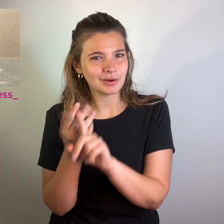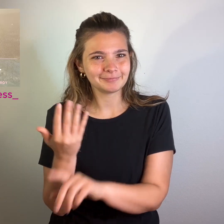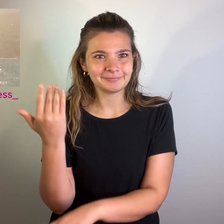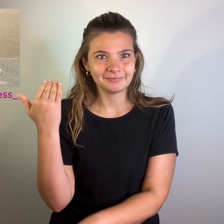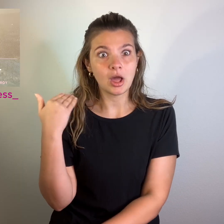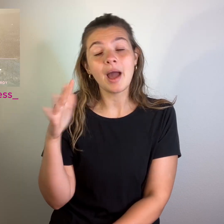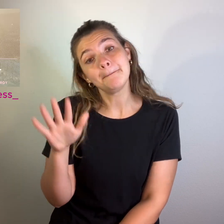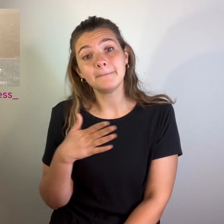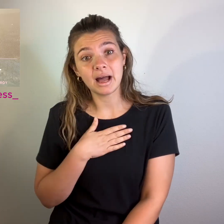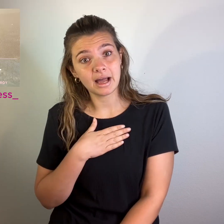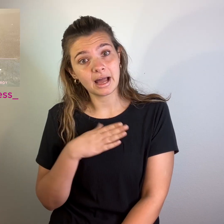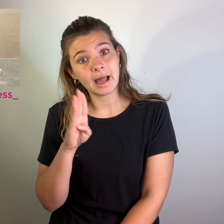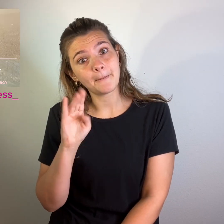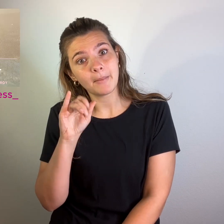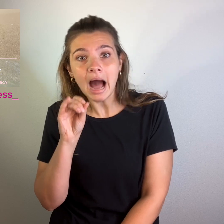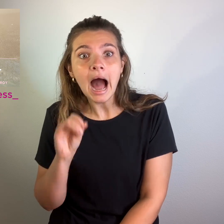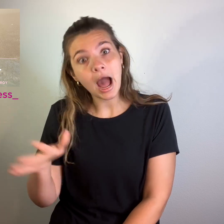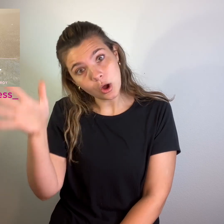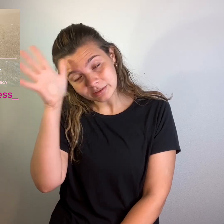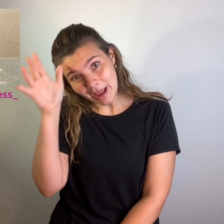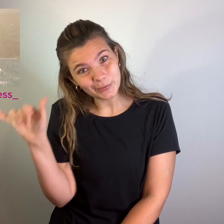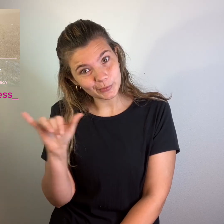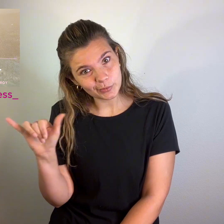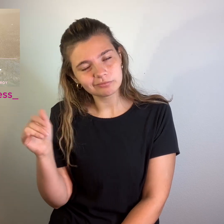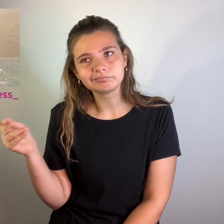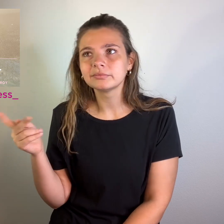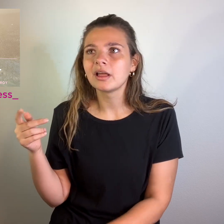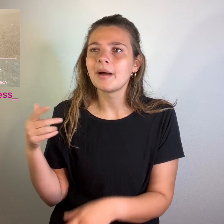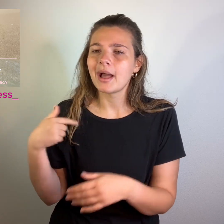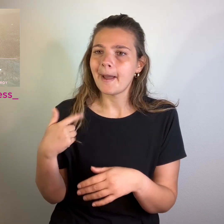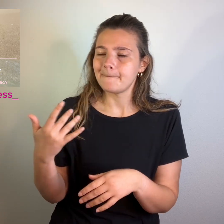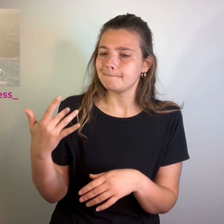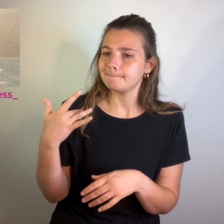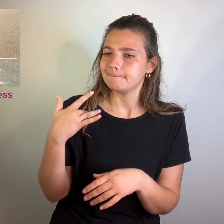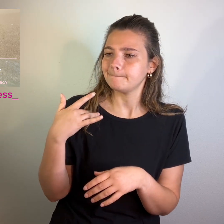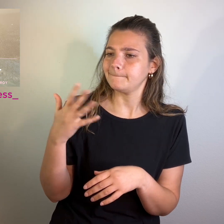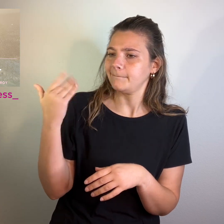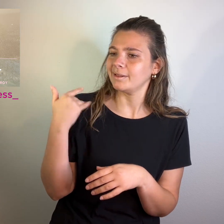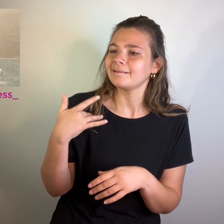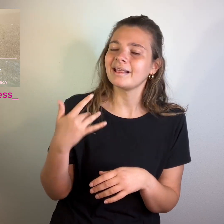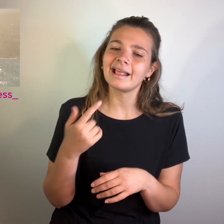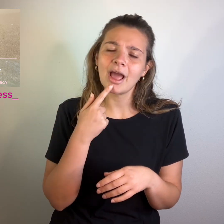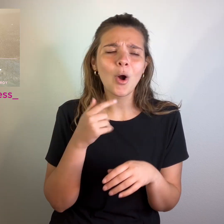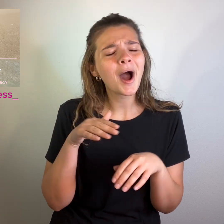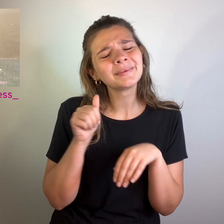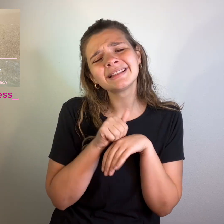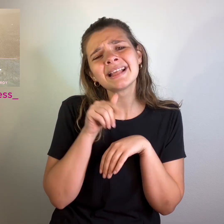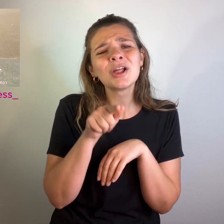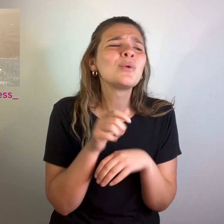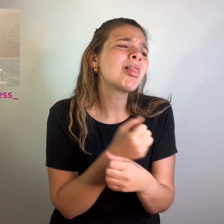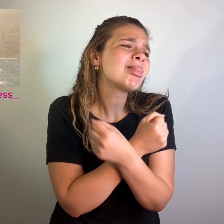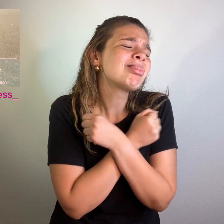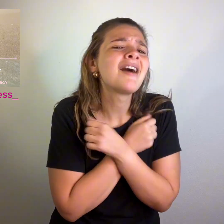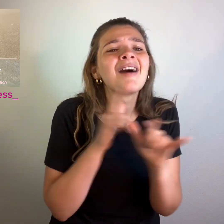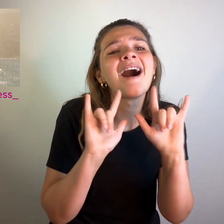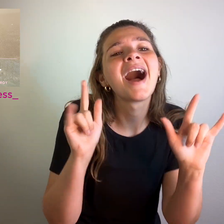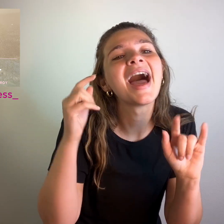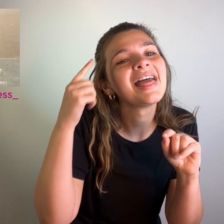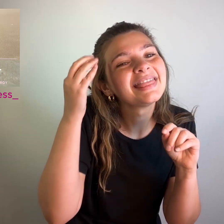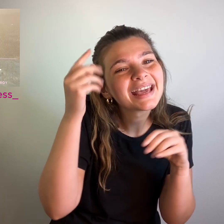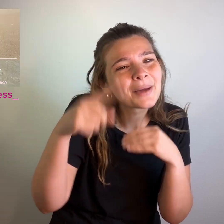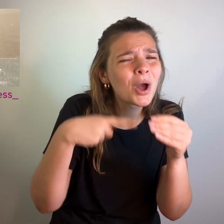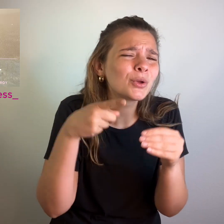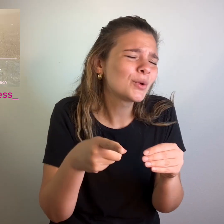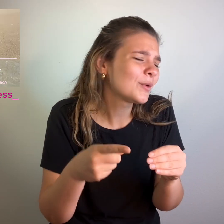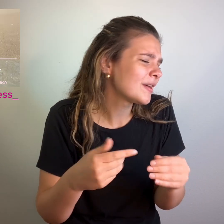biological father, because I used to tell my clients all the time, like, oh, I'm just sending you so much love, I'm thinking of you, like, have the best